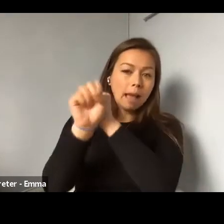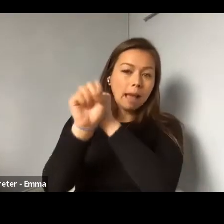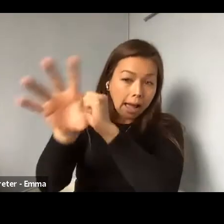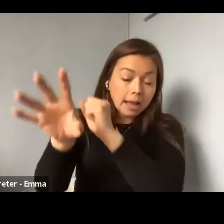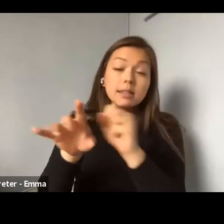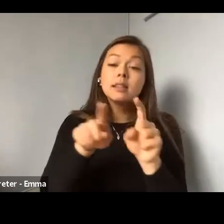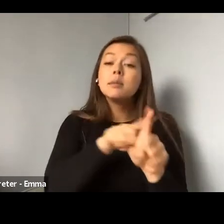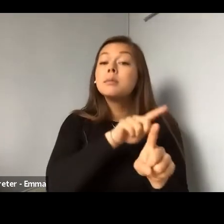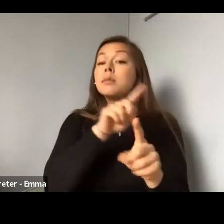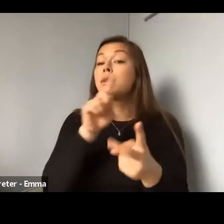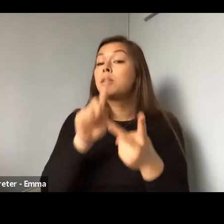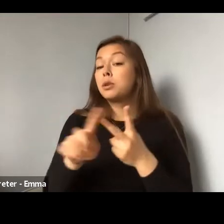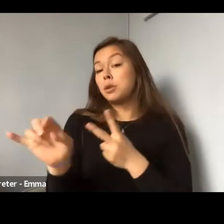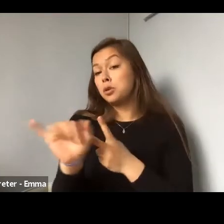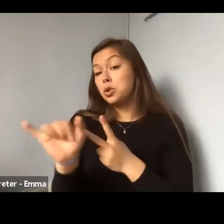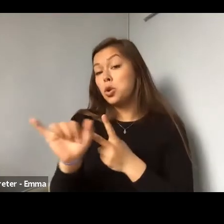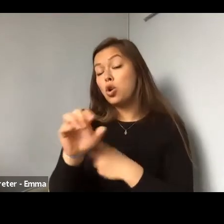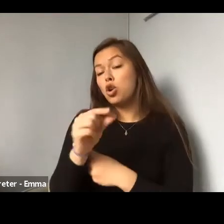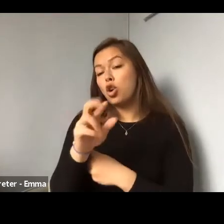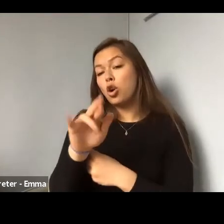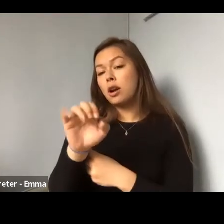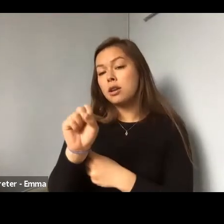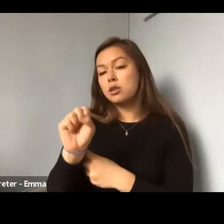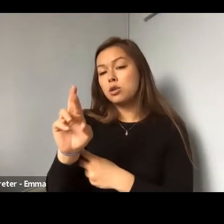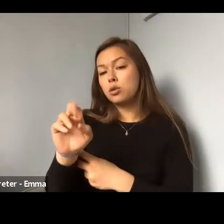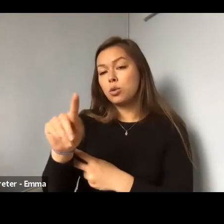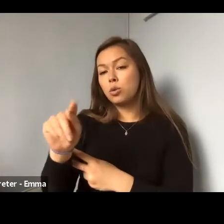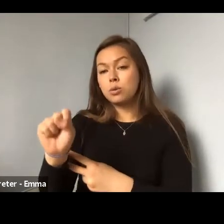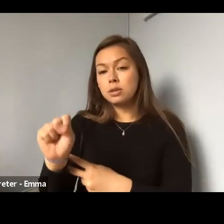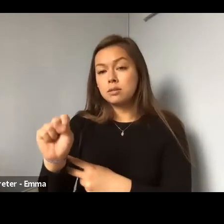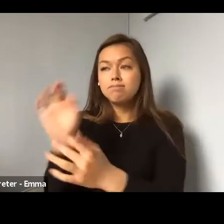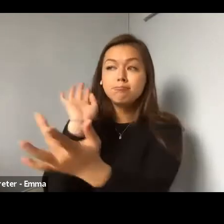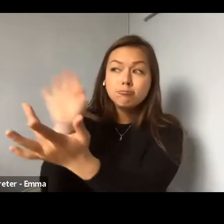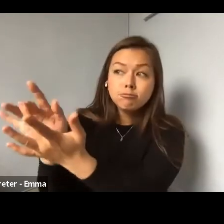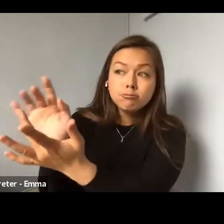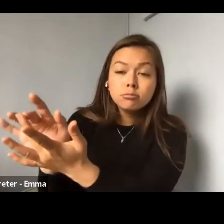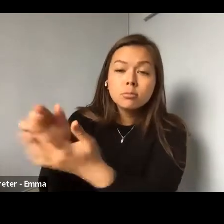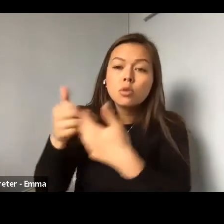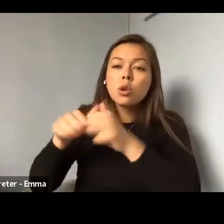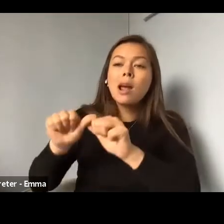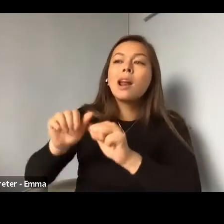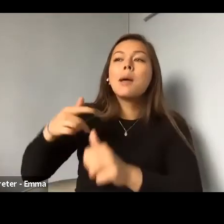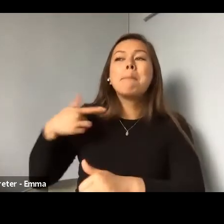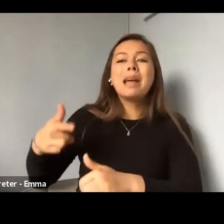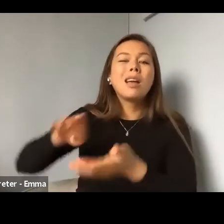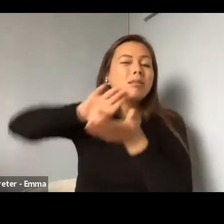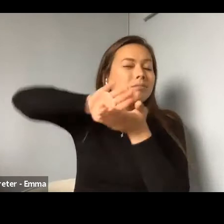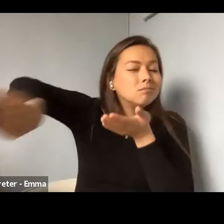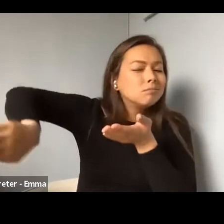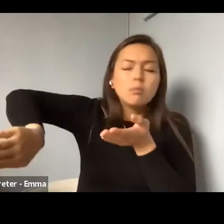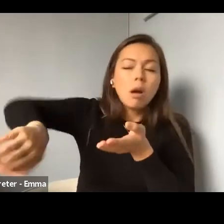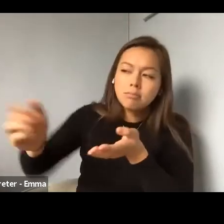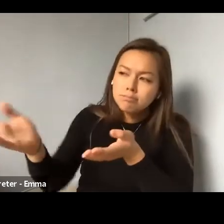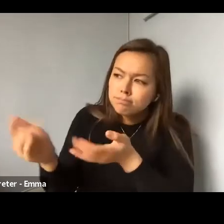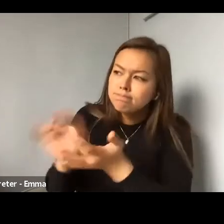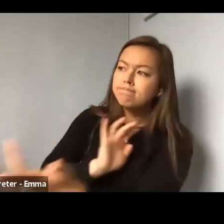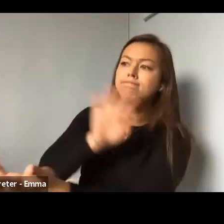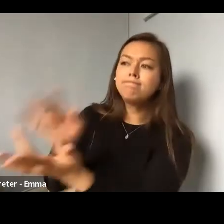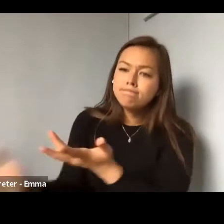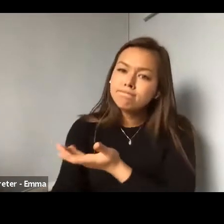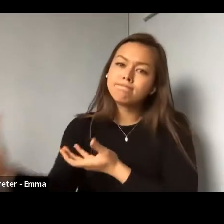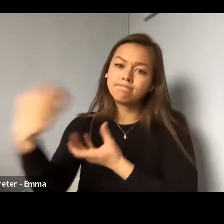2S LGBTQI youth and traditionally unrepresented youth to create snowball sampling in our outreach. I also want to make note